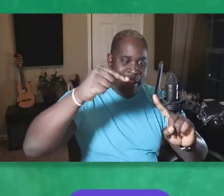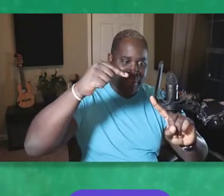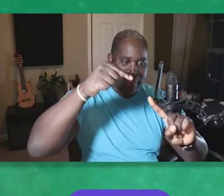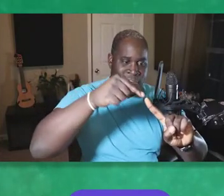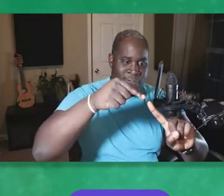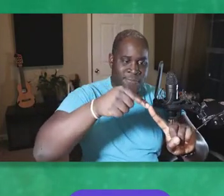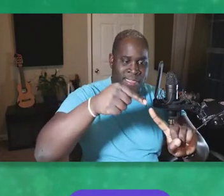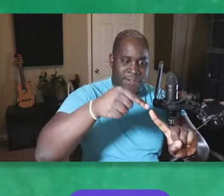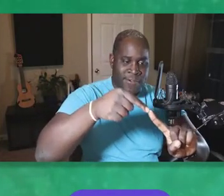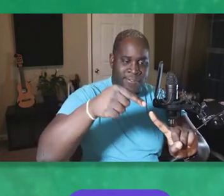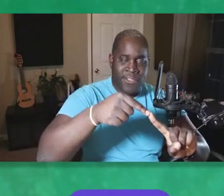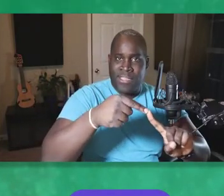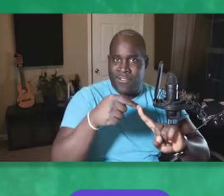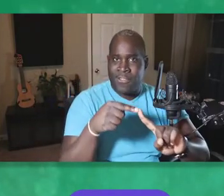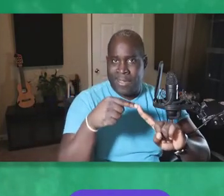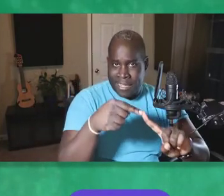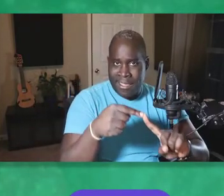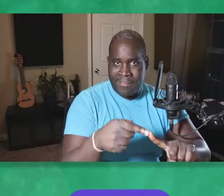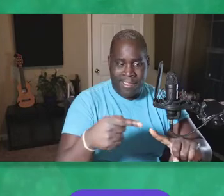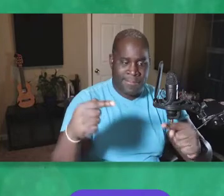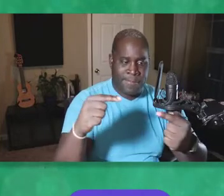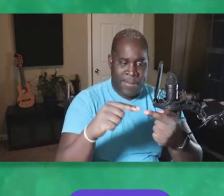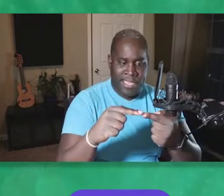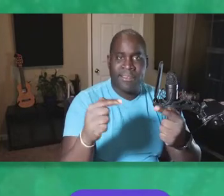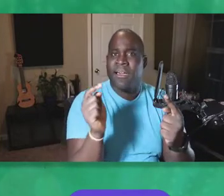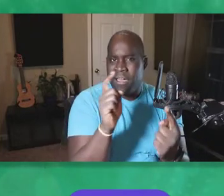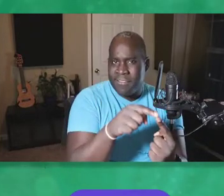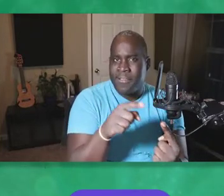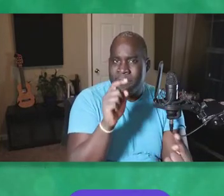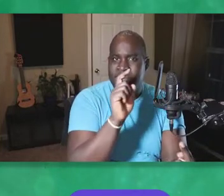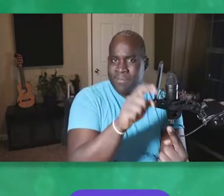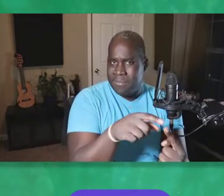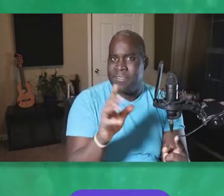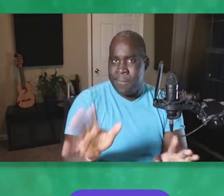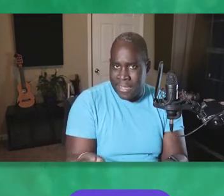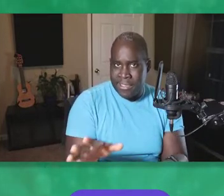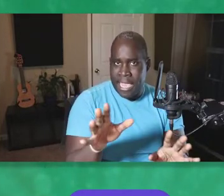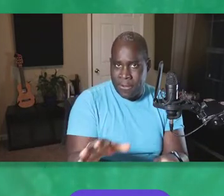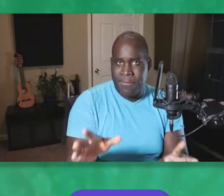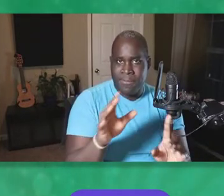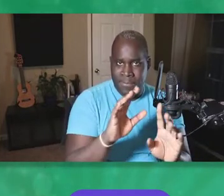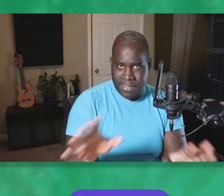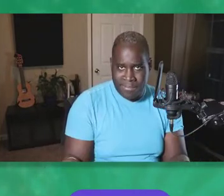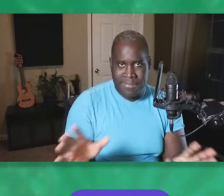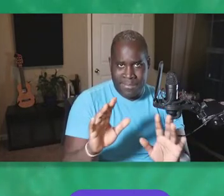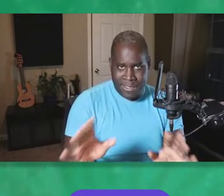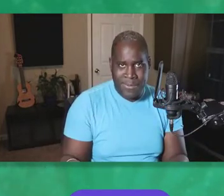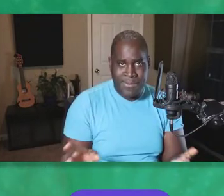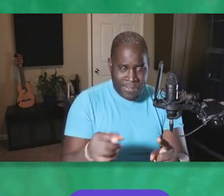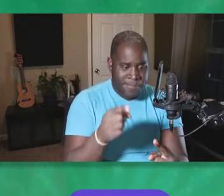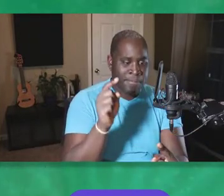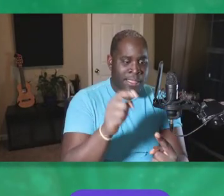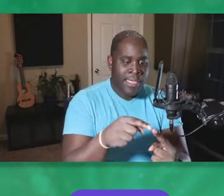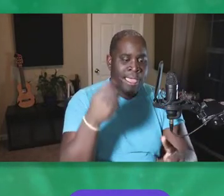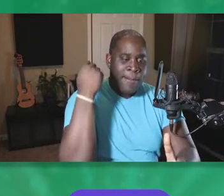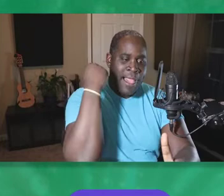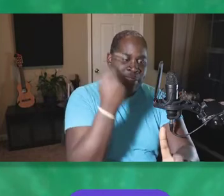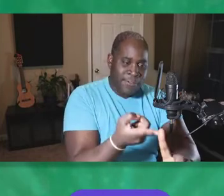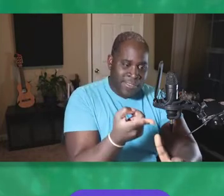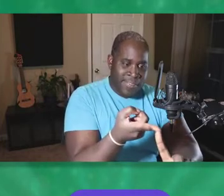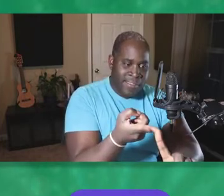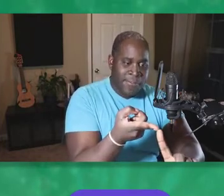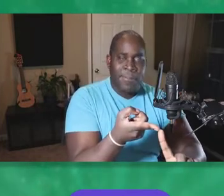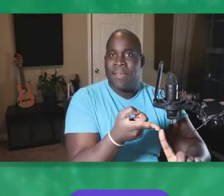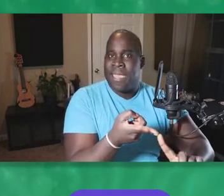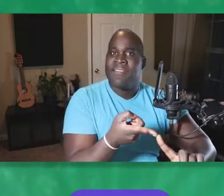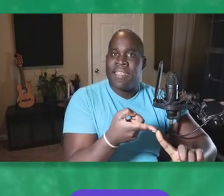I understand that these two fingers touching each other in context mean until, depending on how you use it. I've never